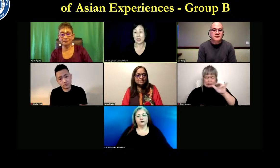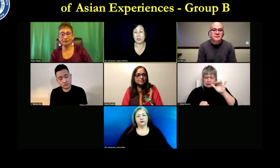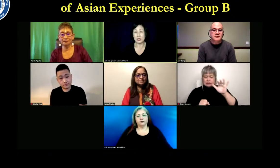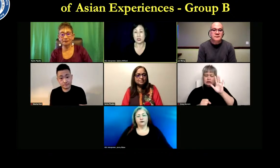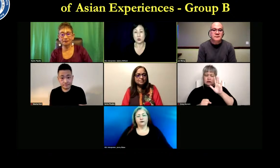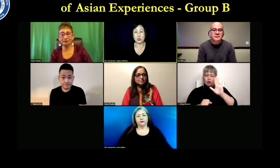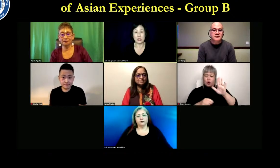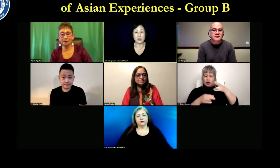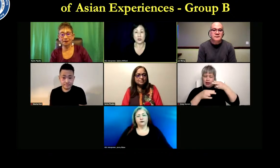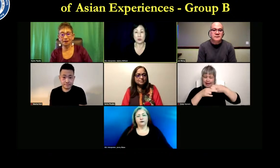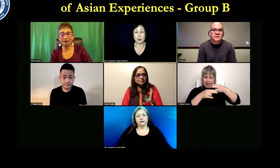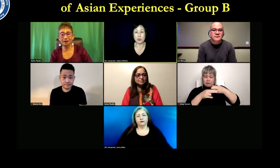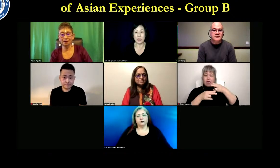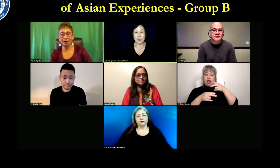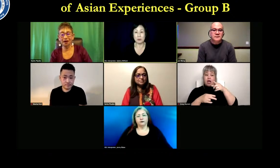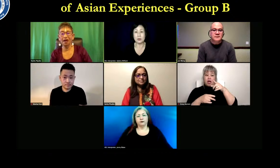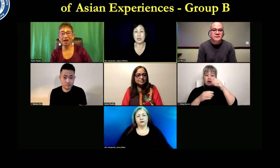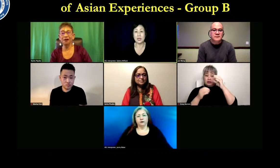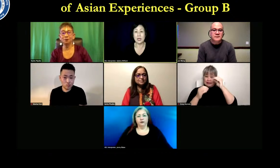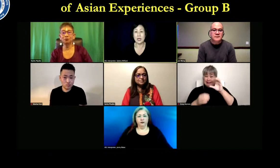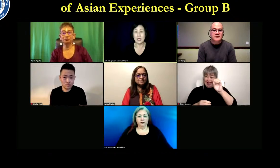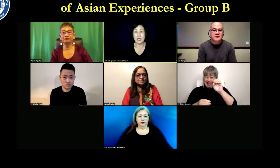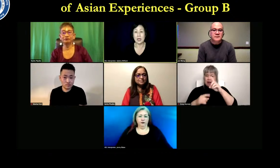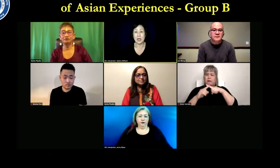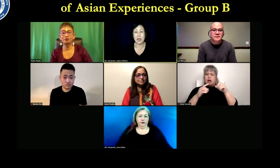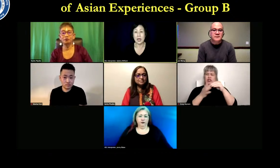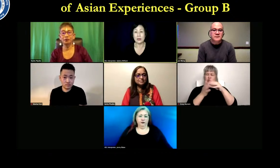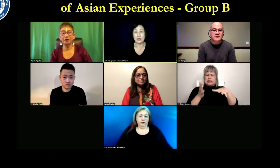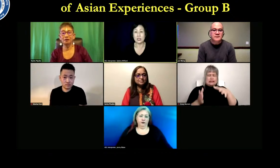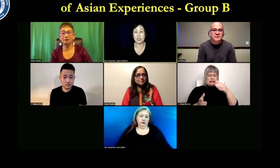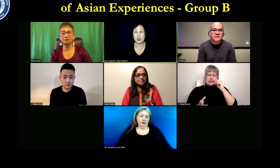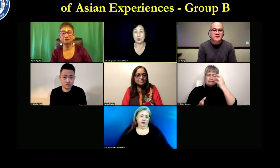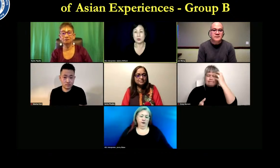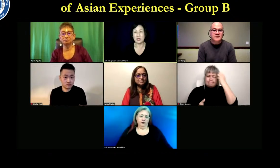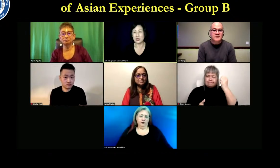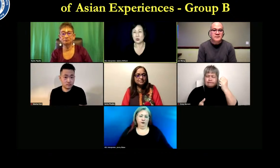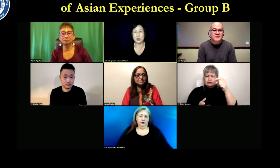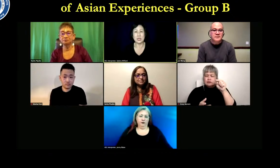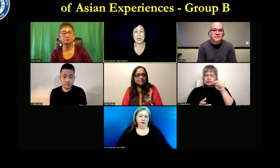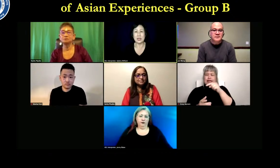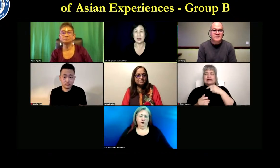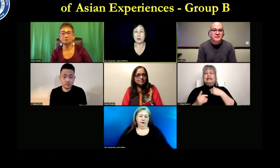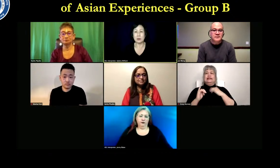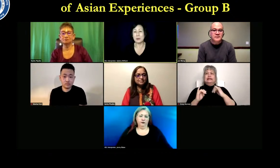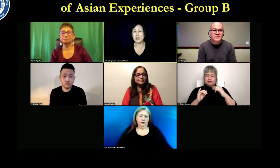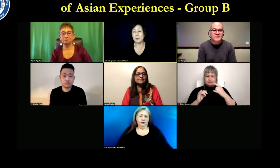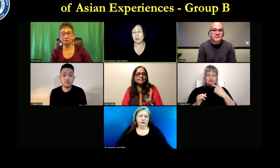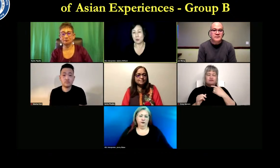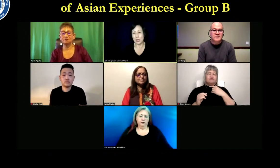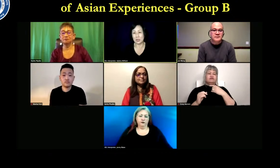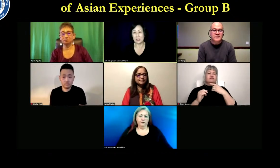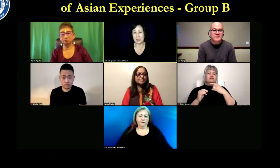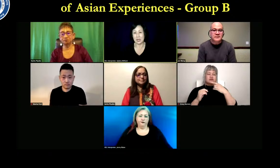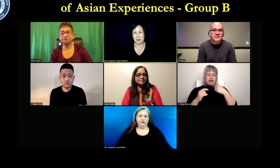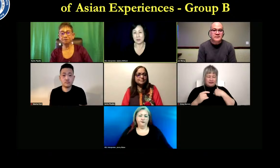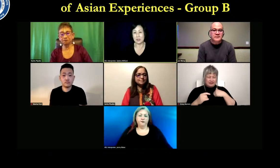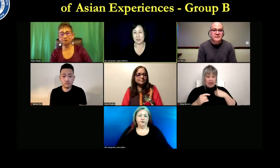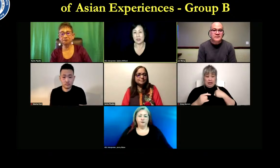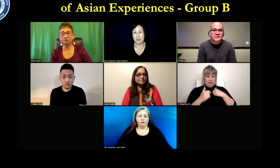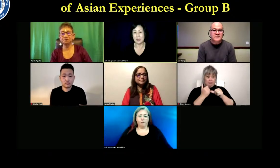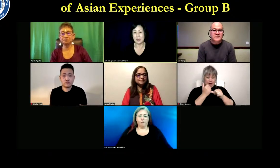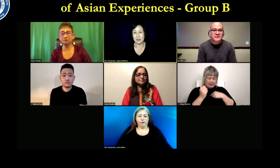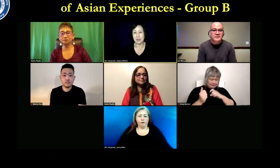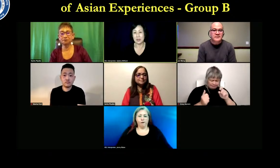At that time, the teacher would try to fingerspell the name. And the teacher would, but the student would say, it would maybe not memorize the